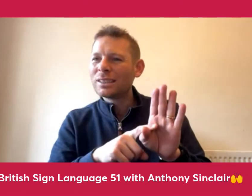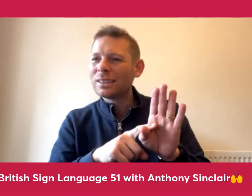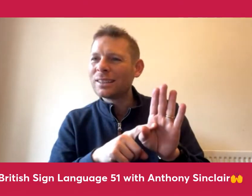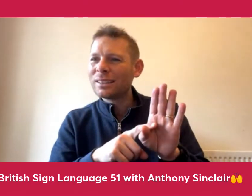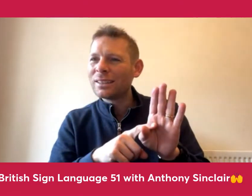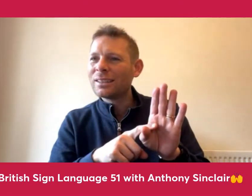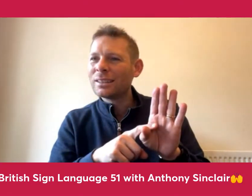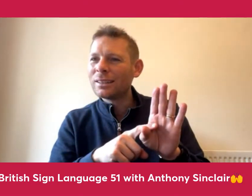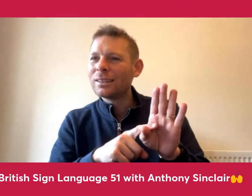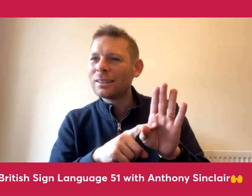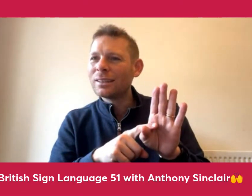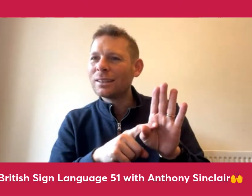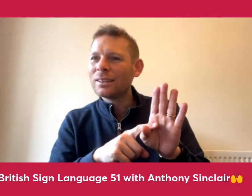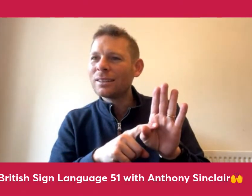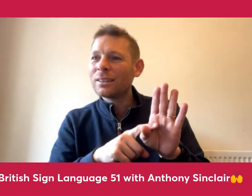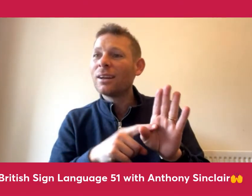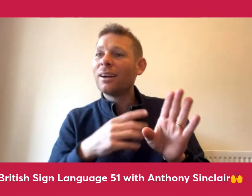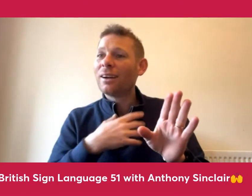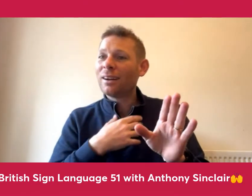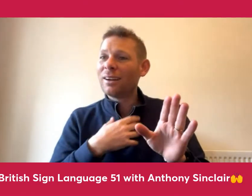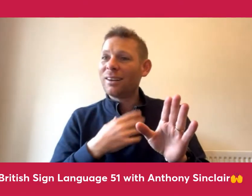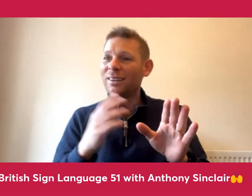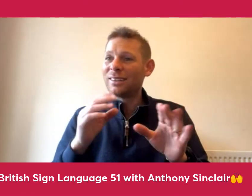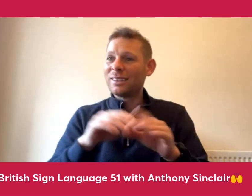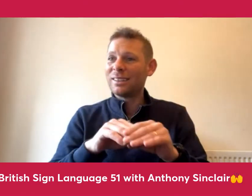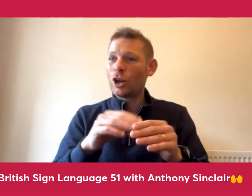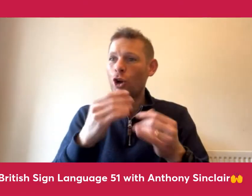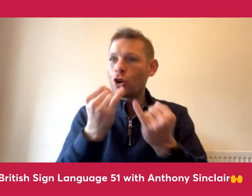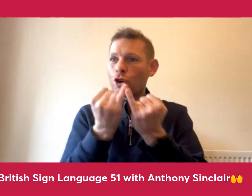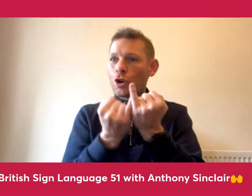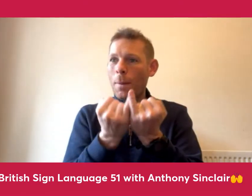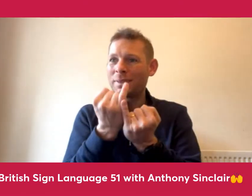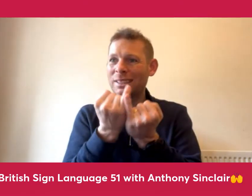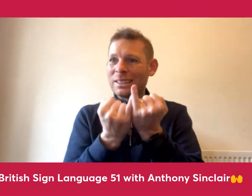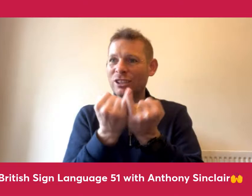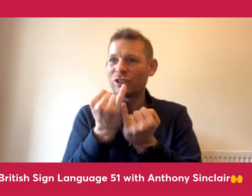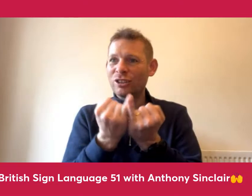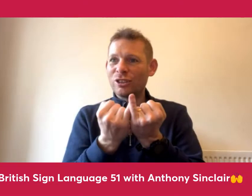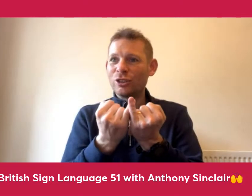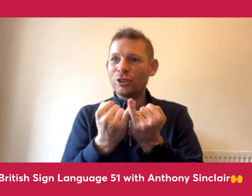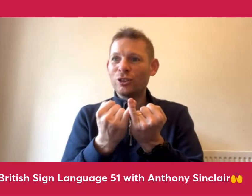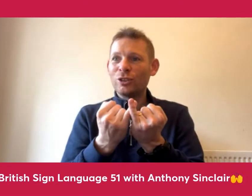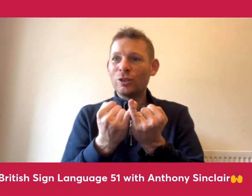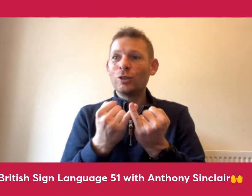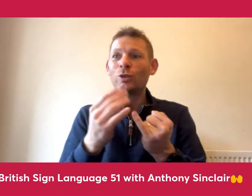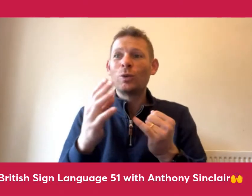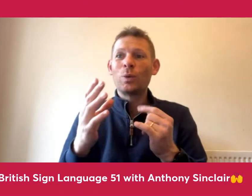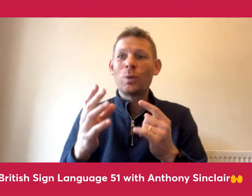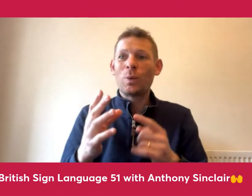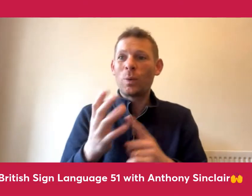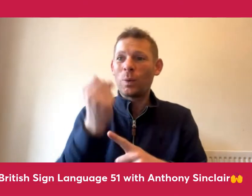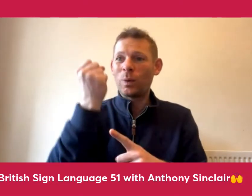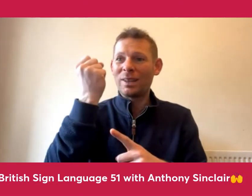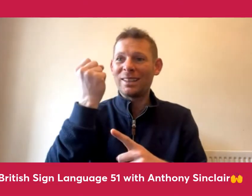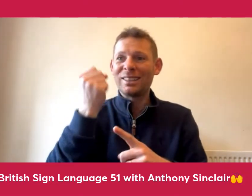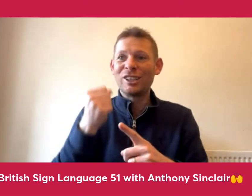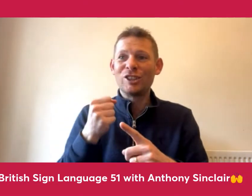So Lucy, let me read your comments. Oh, interesting. You've entered a competition in the